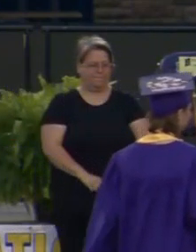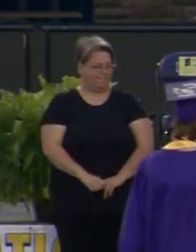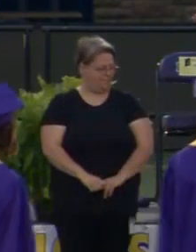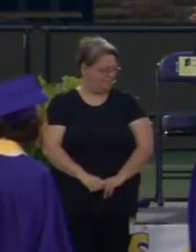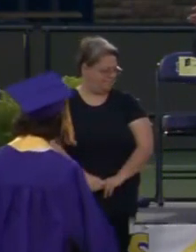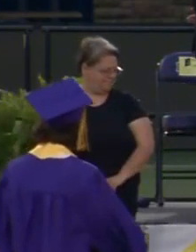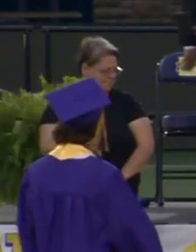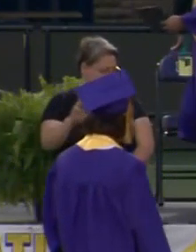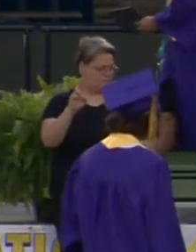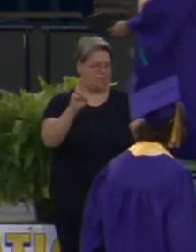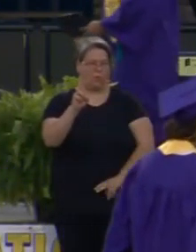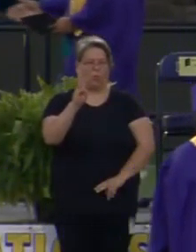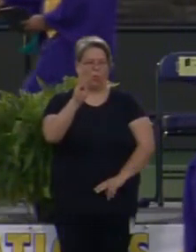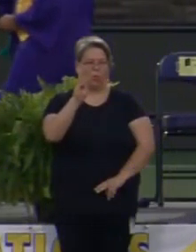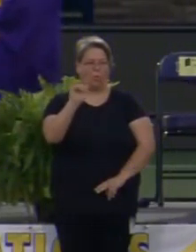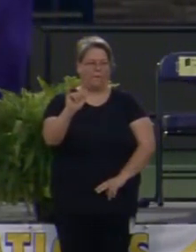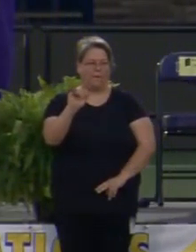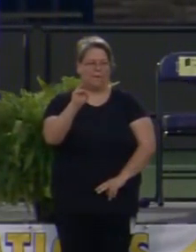Ruby Marine.